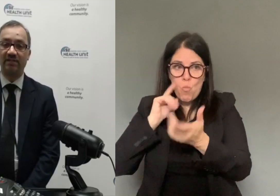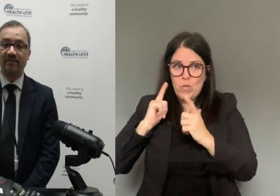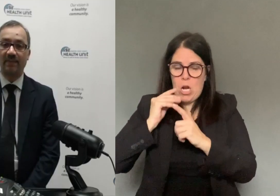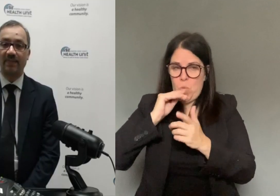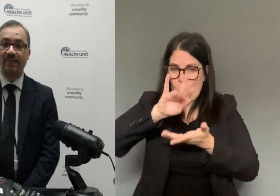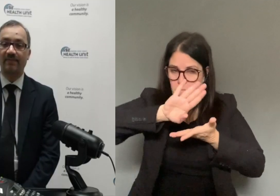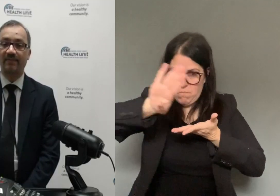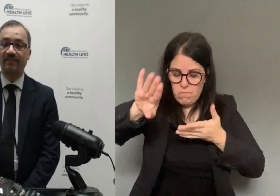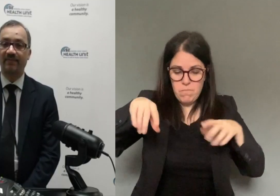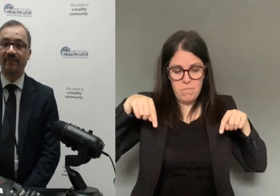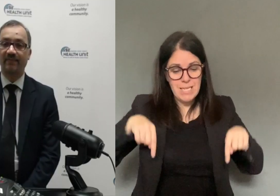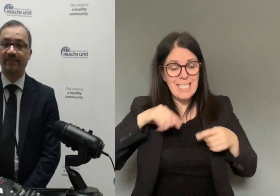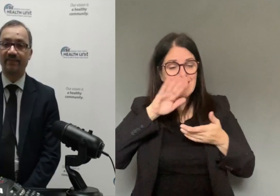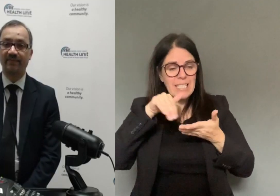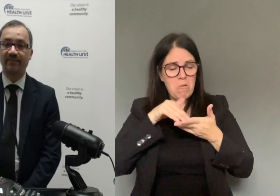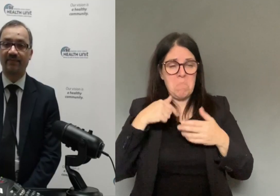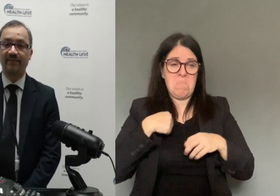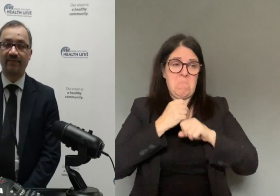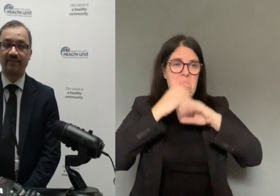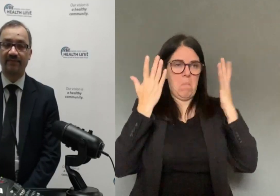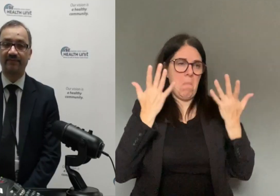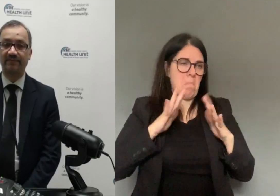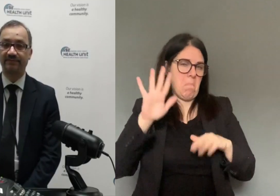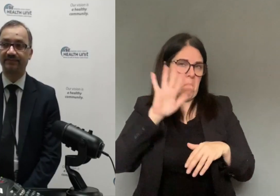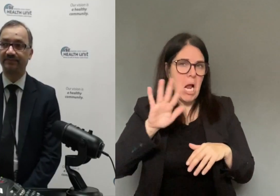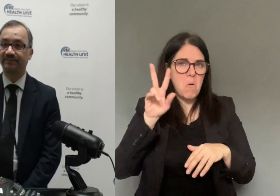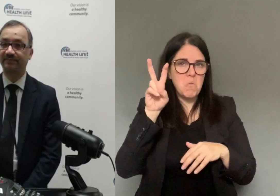region. Okay, thank you.